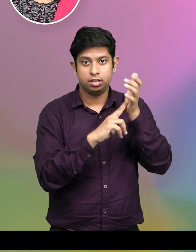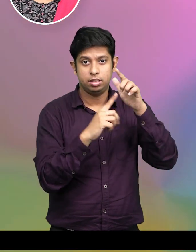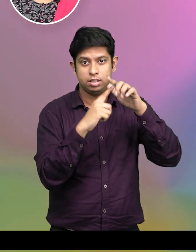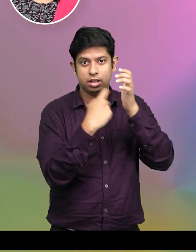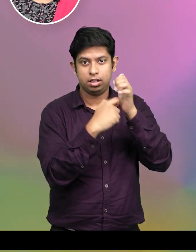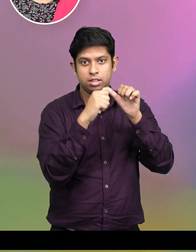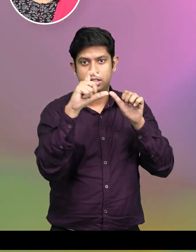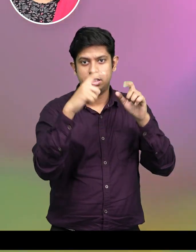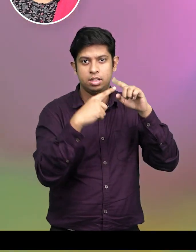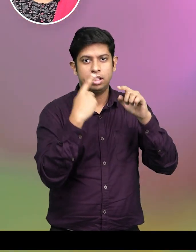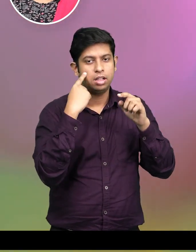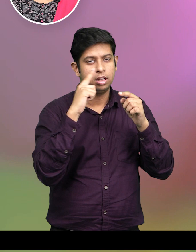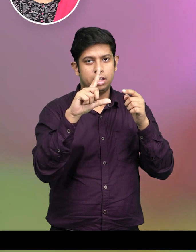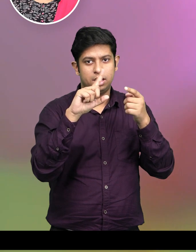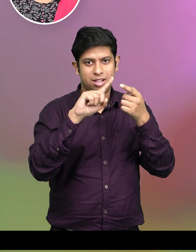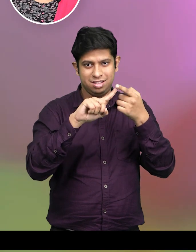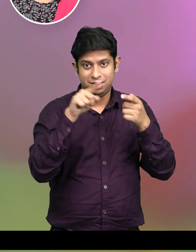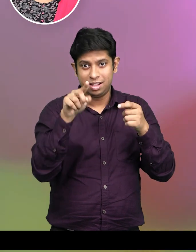contractile vacuole,